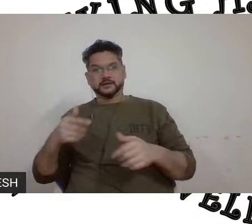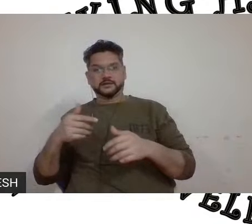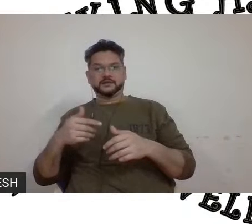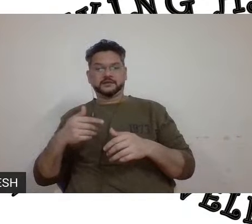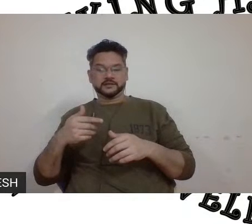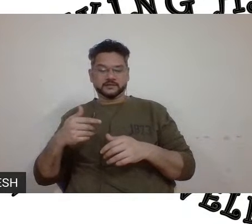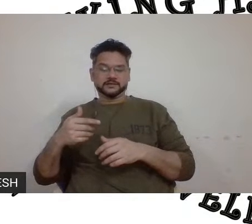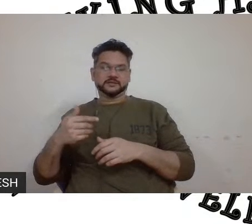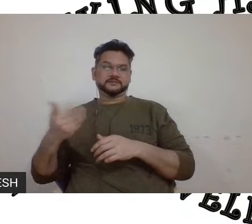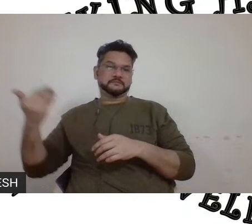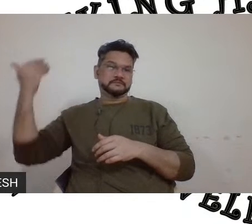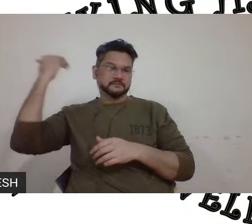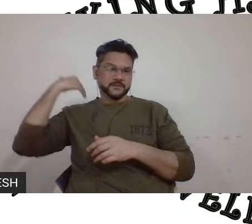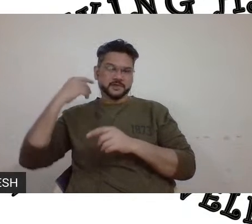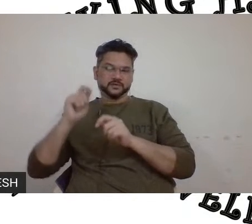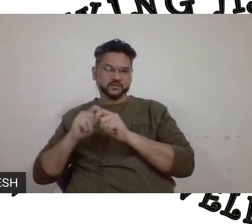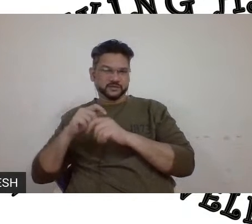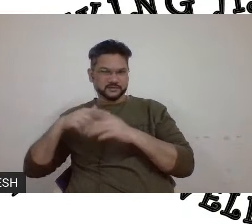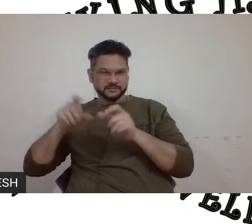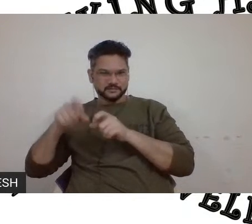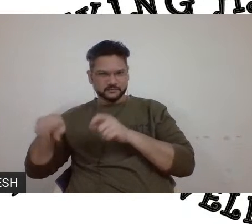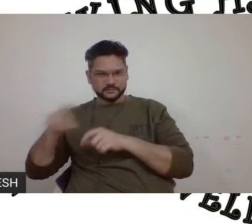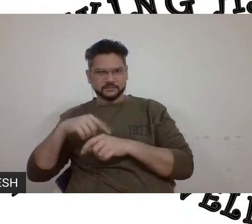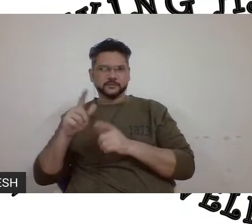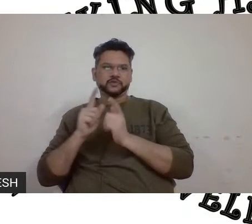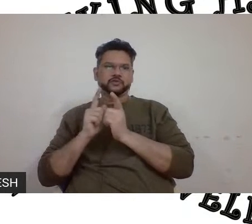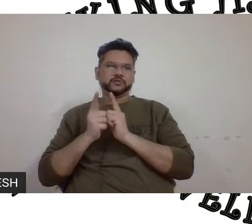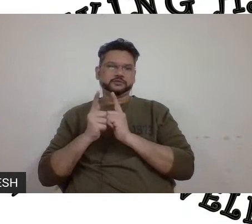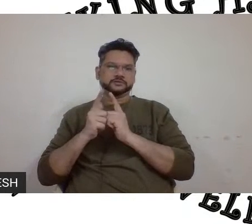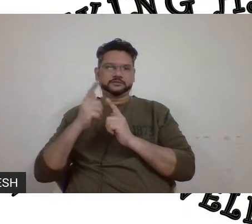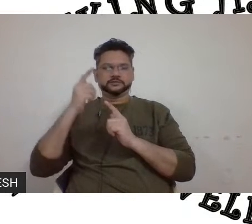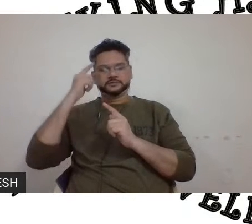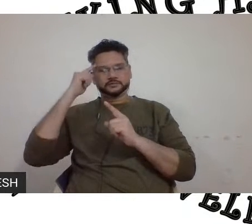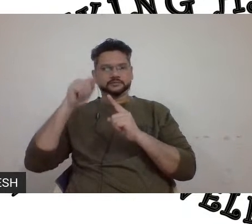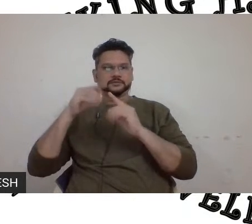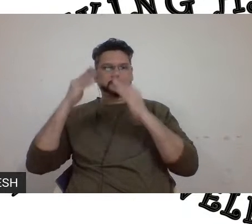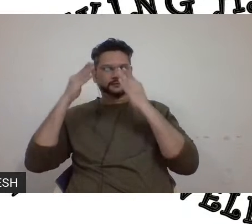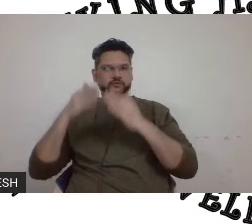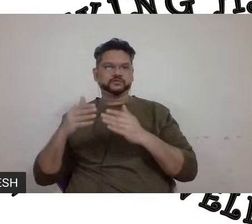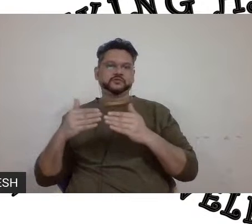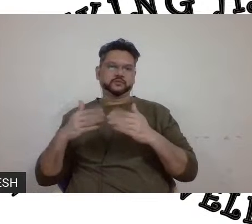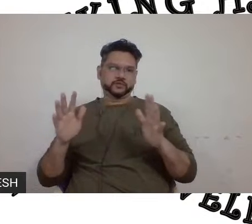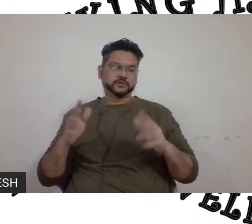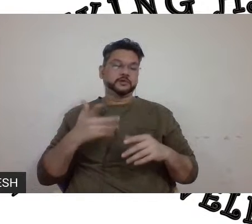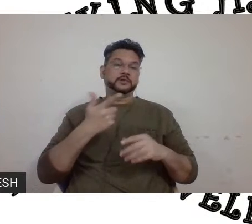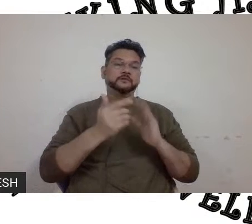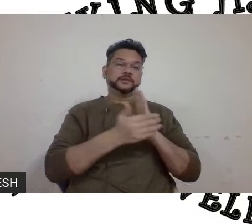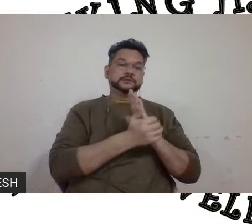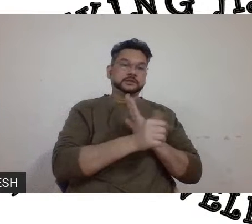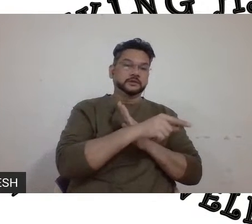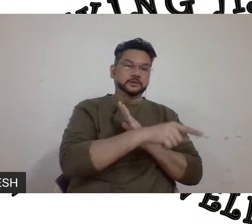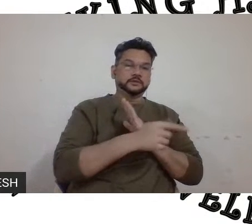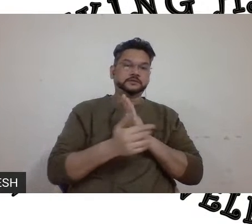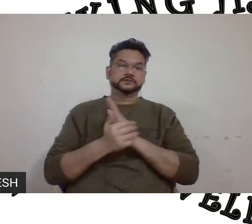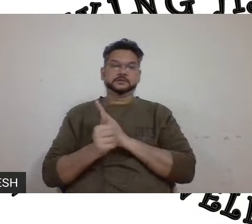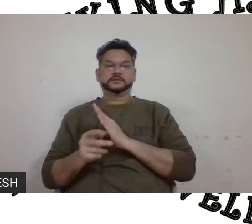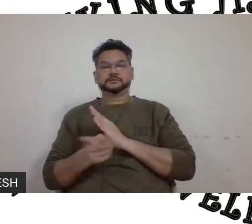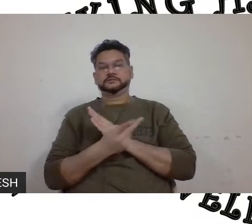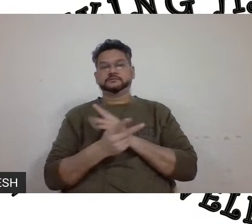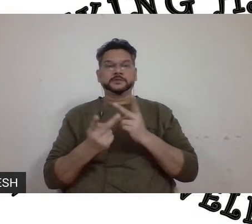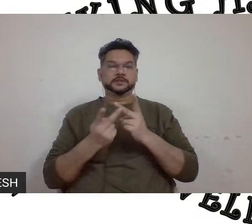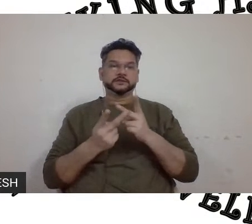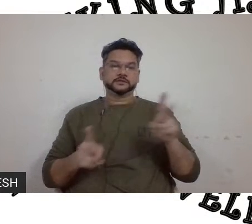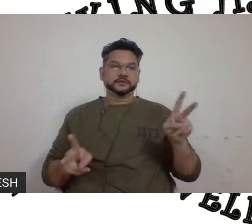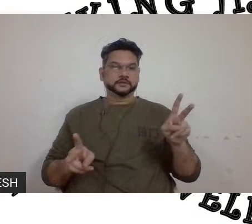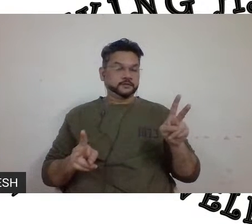So why I'm specifying this is because the skill set which is required for both the roles are completely different. So the youth who is interested in getting into